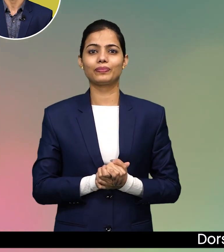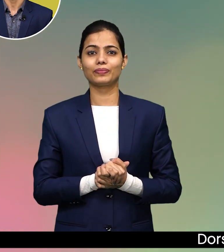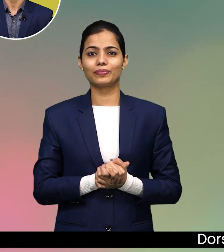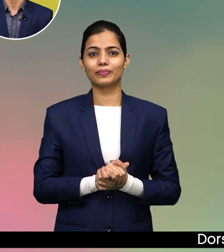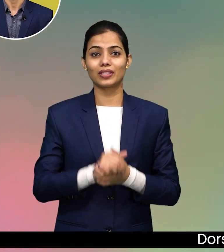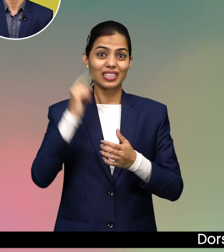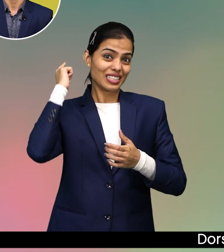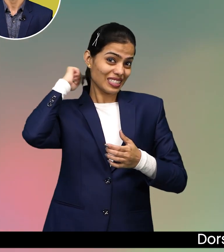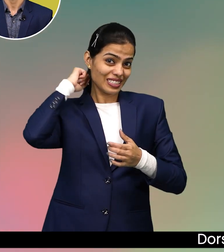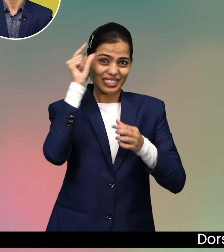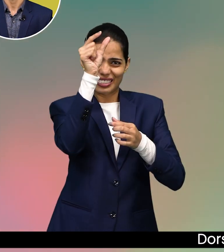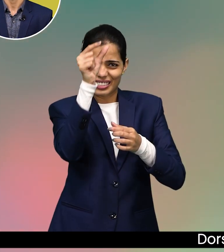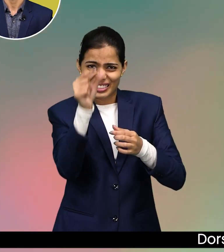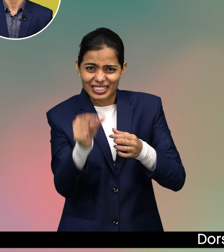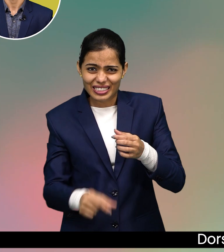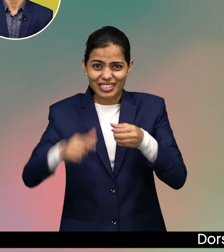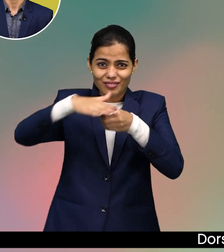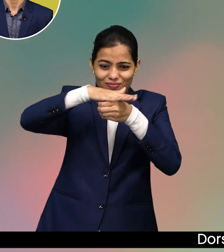dorsal horn,